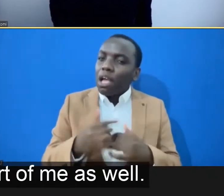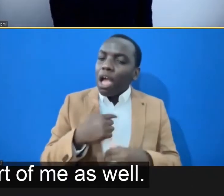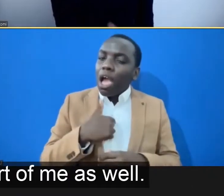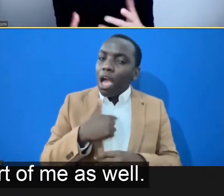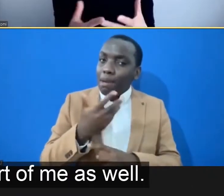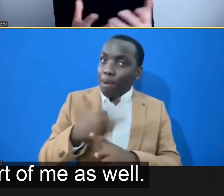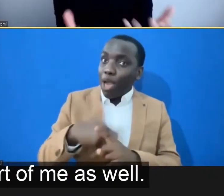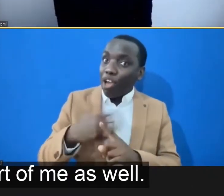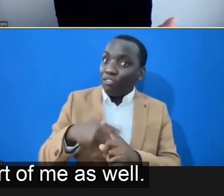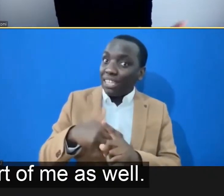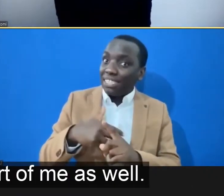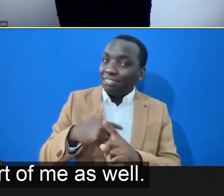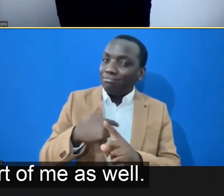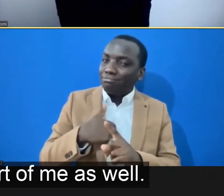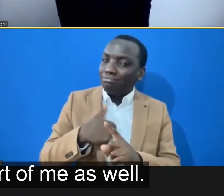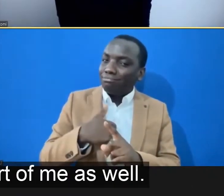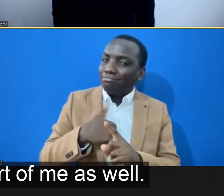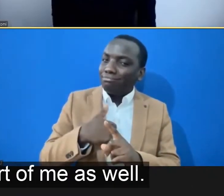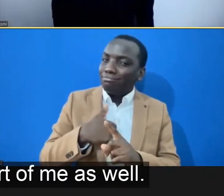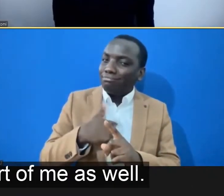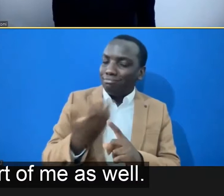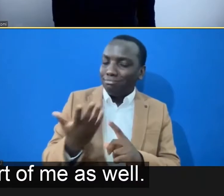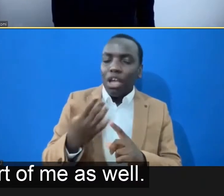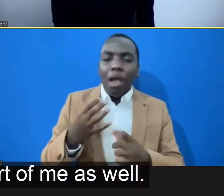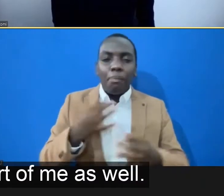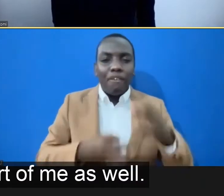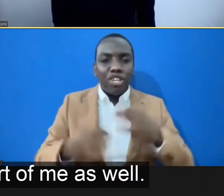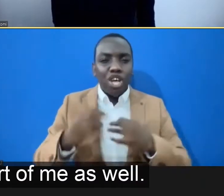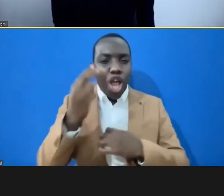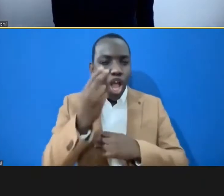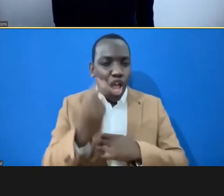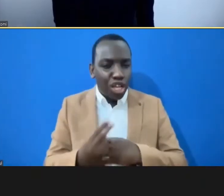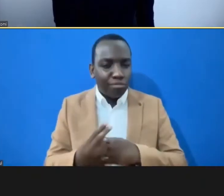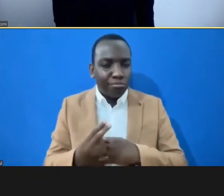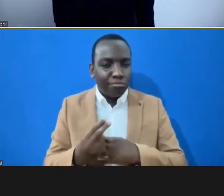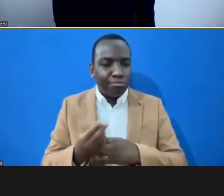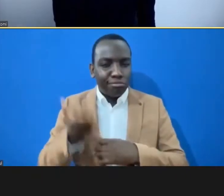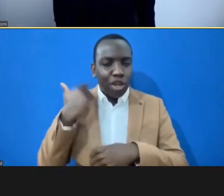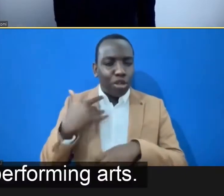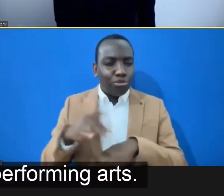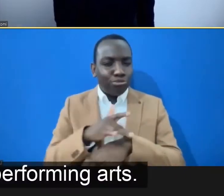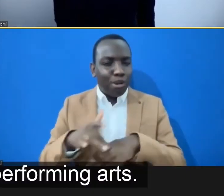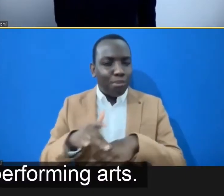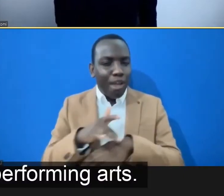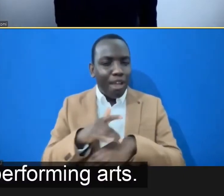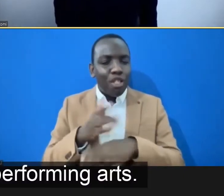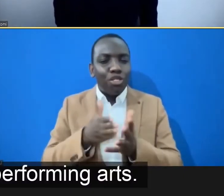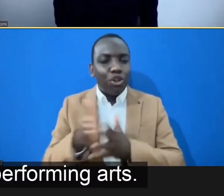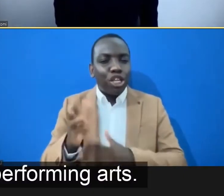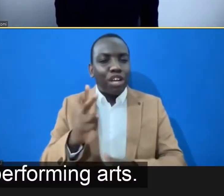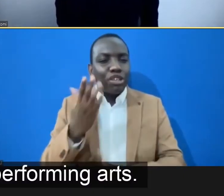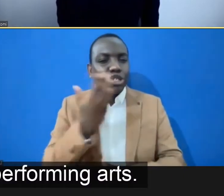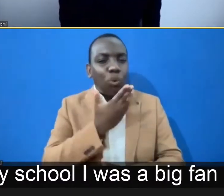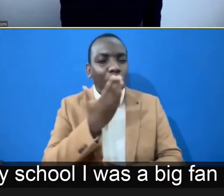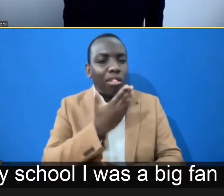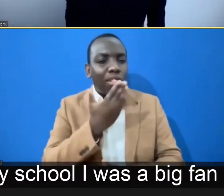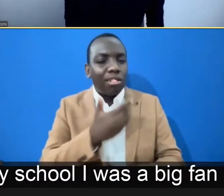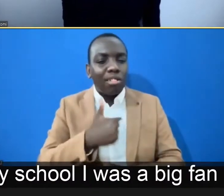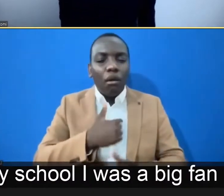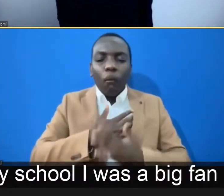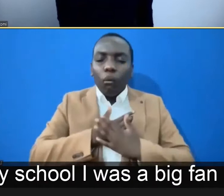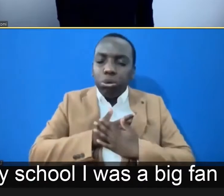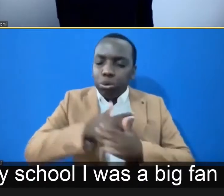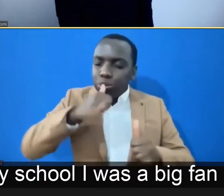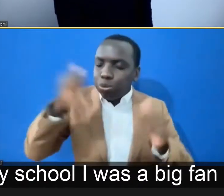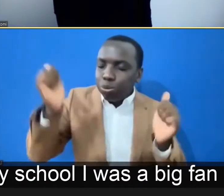I am part of I have deaf culture as part of me as well. So my background is in performing arts,